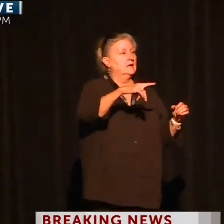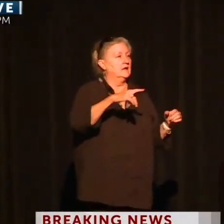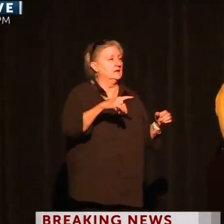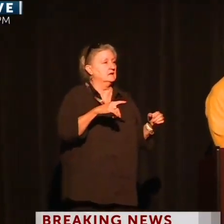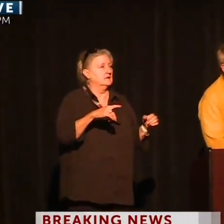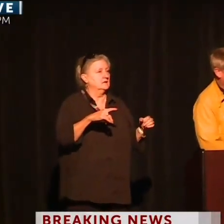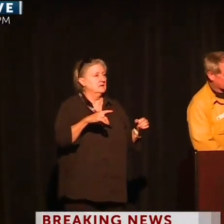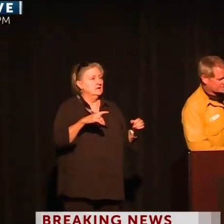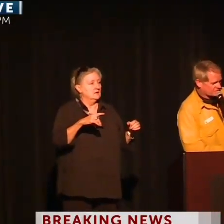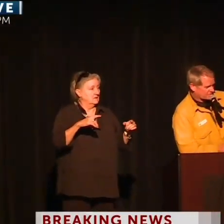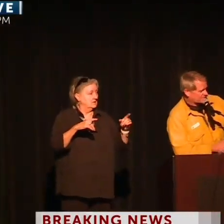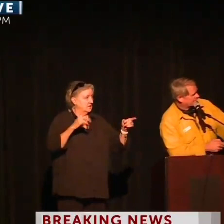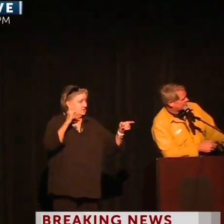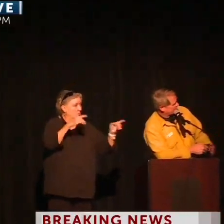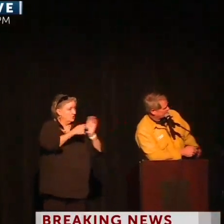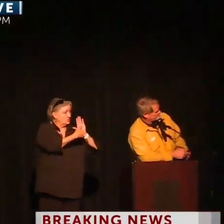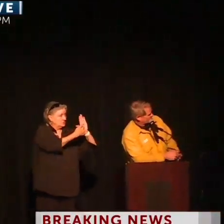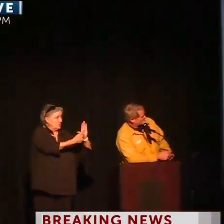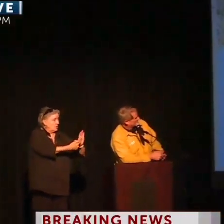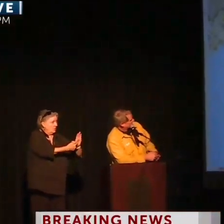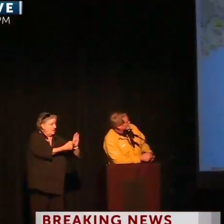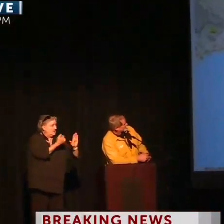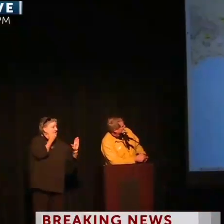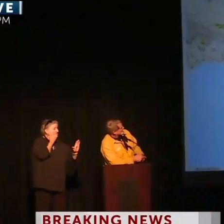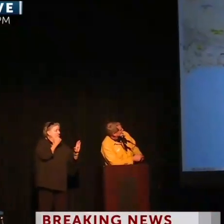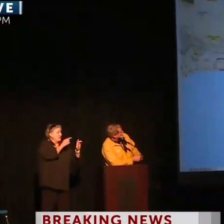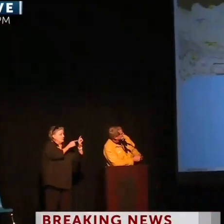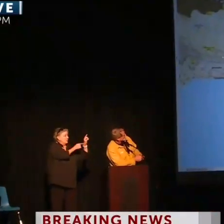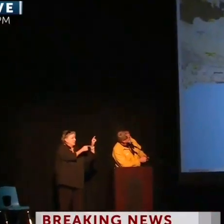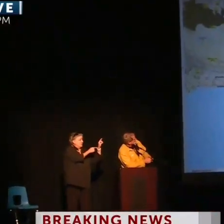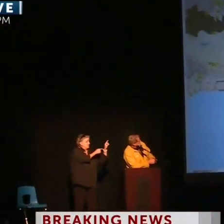Okay. And you're going to show the, if I put my